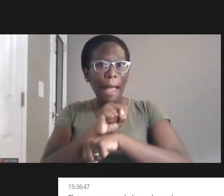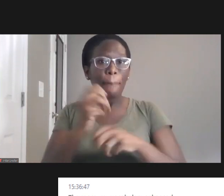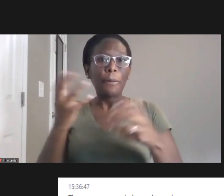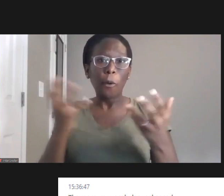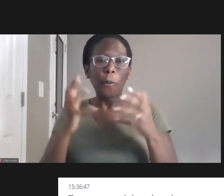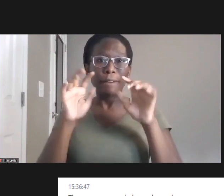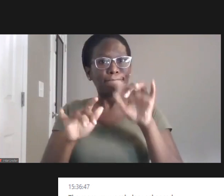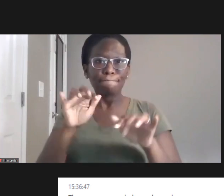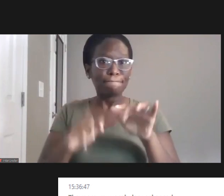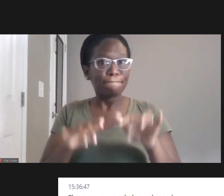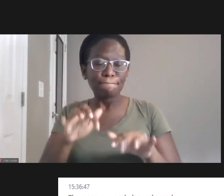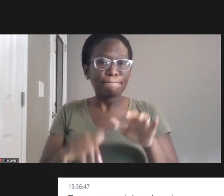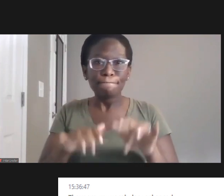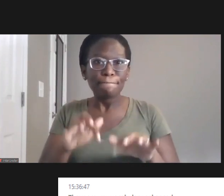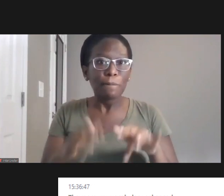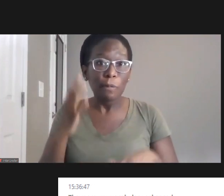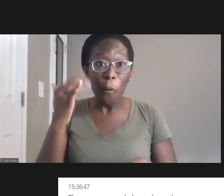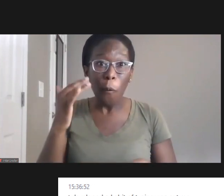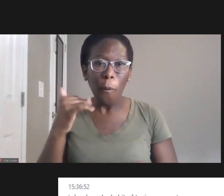out my thoughts on the computer.